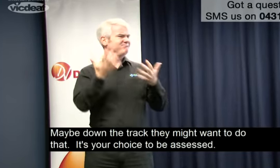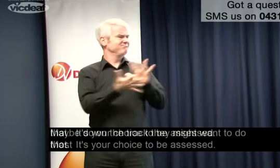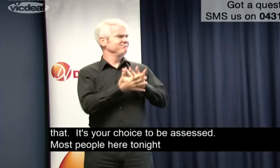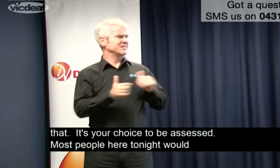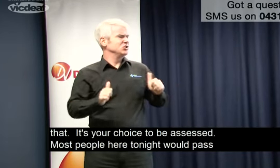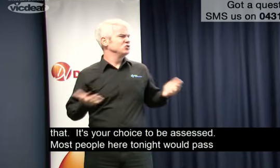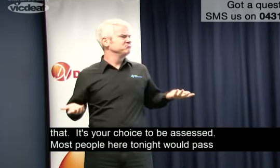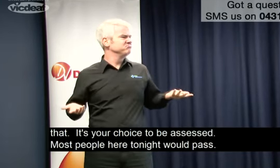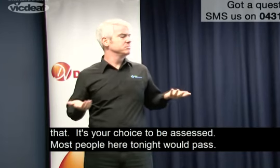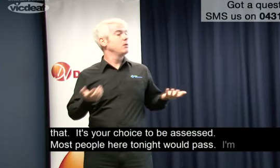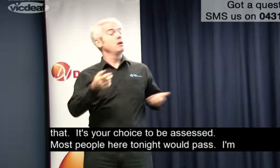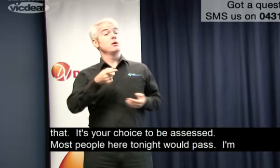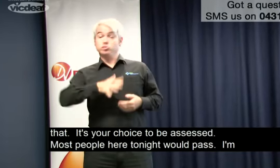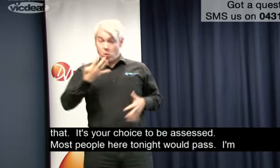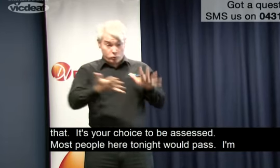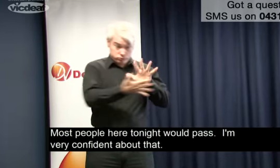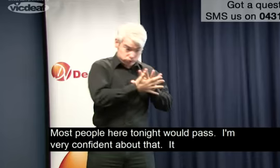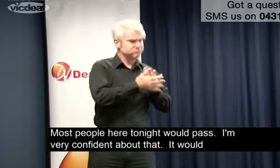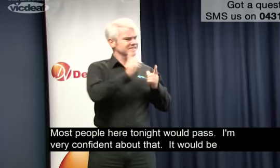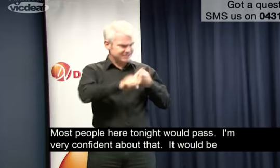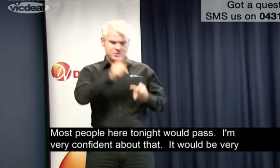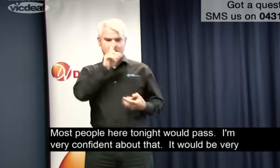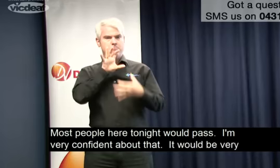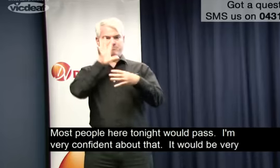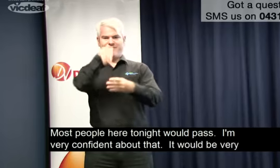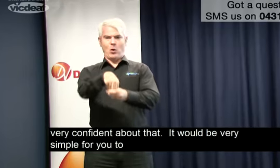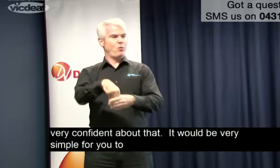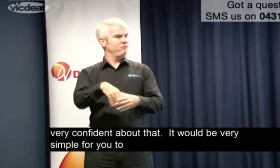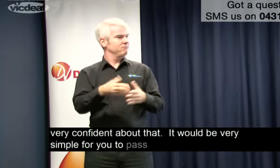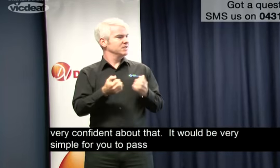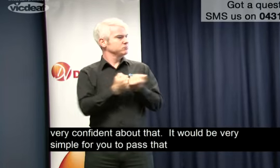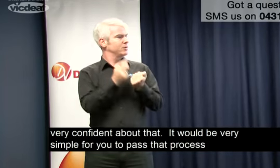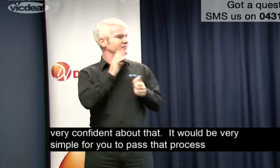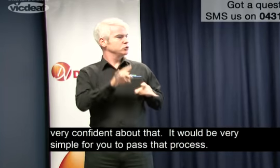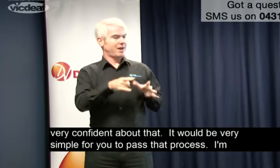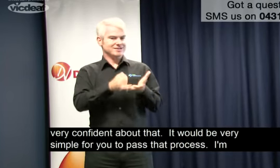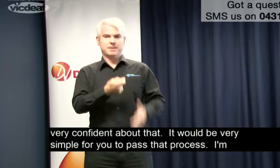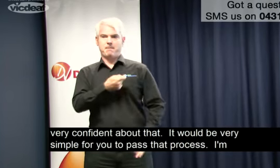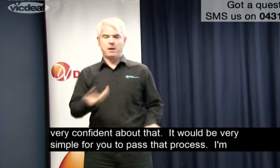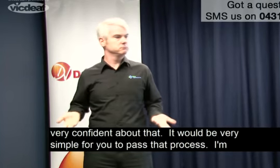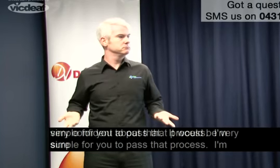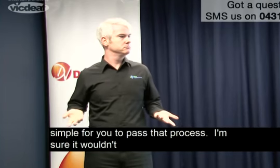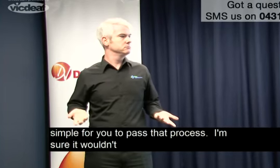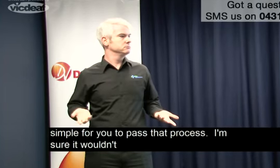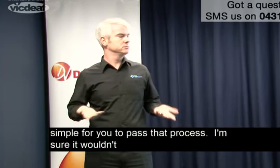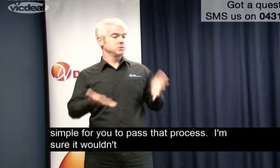process. I'm sure it wouldn't take much at all, but if you're not wanting to go through that assessment process, you still can be a member and support